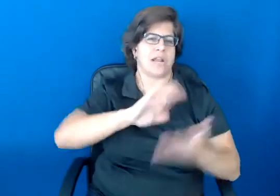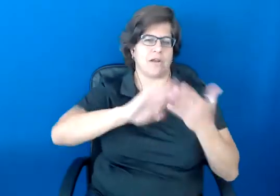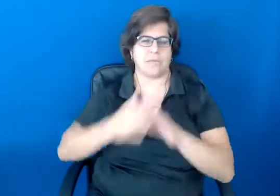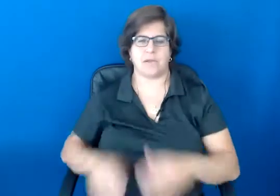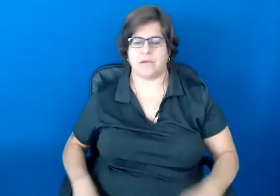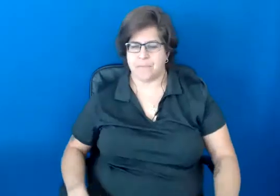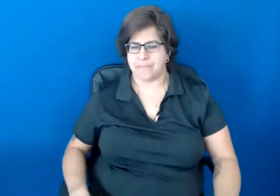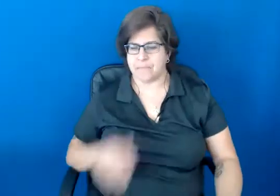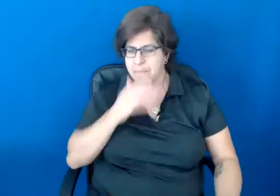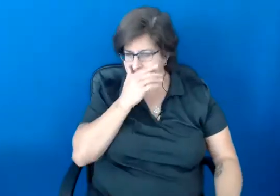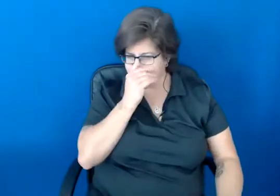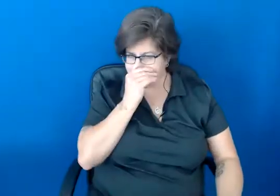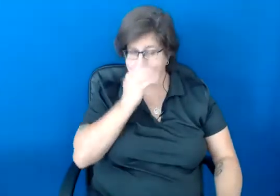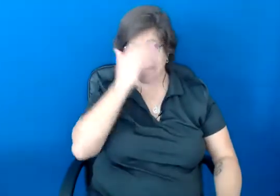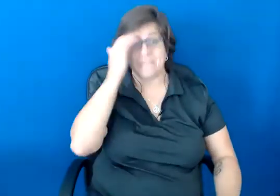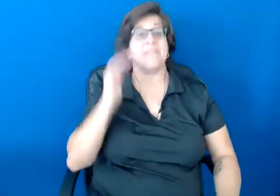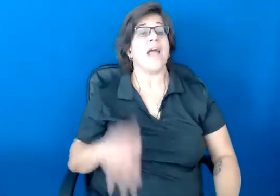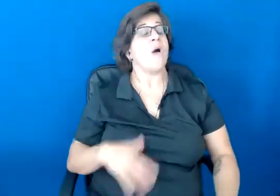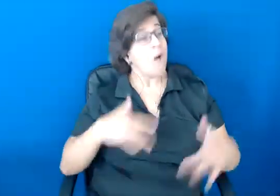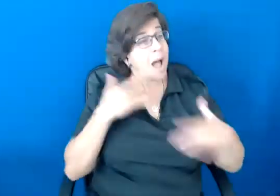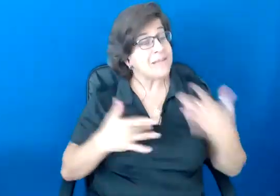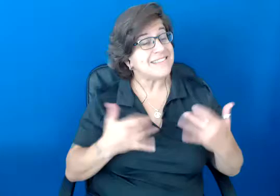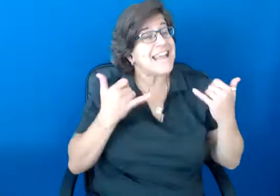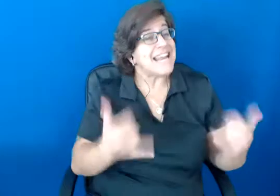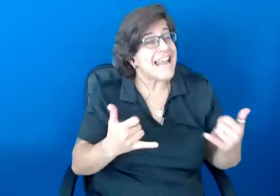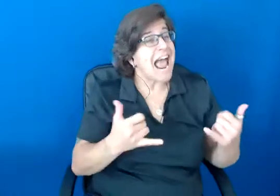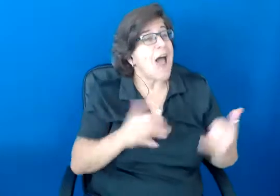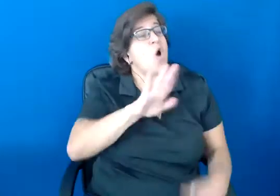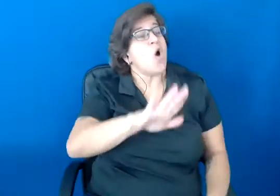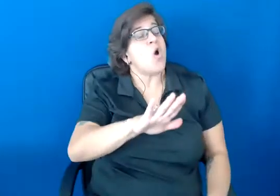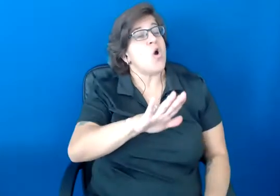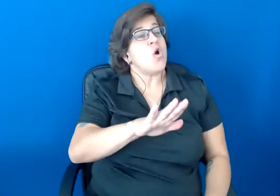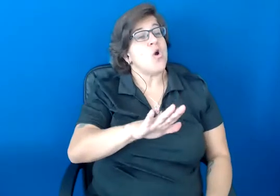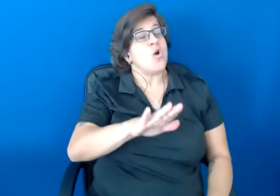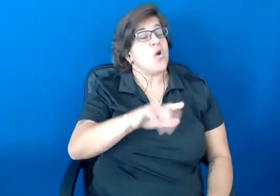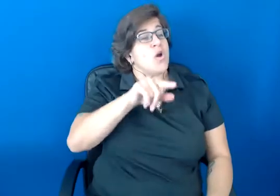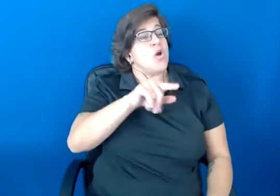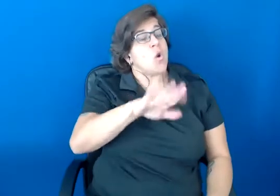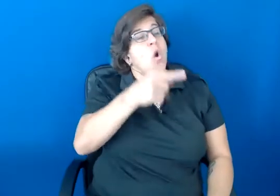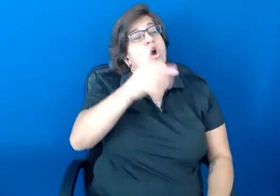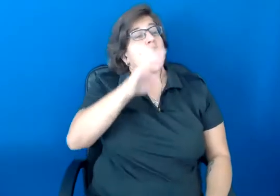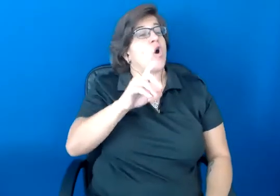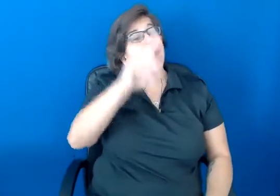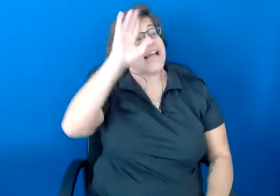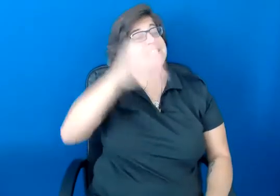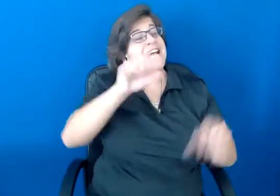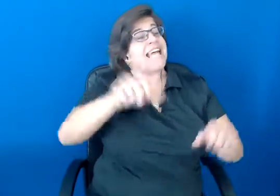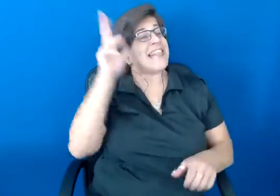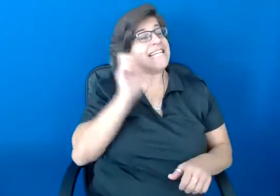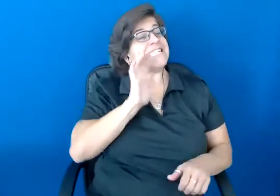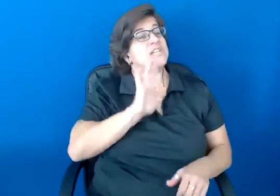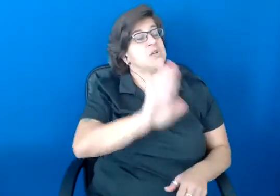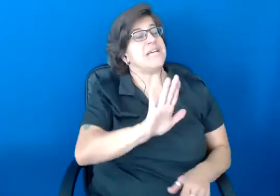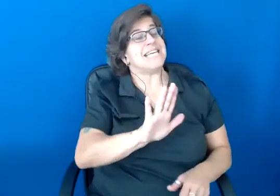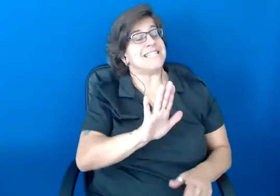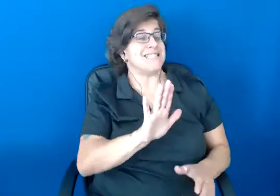Thank you, Polly. Thank you. And I'm excited that now he can listen to his grandmother, if he wants to in the future, talk about sobriety,